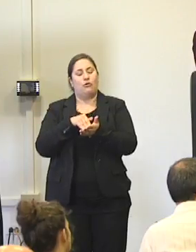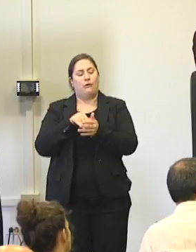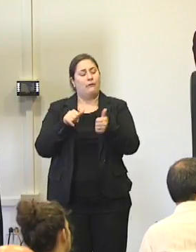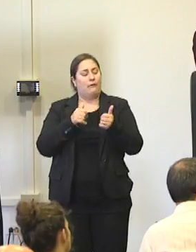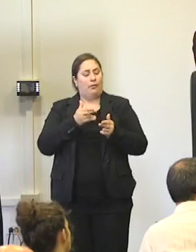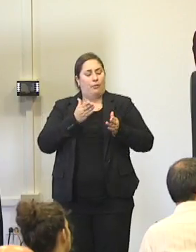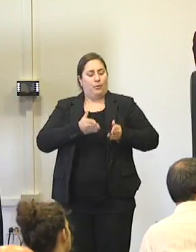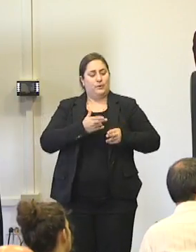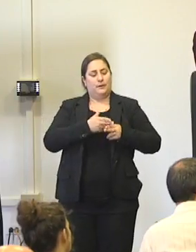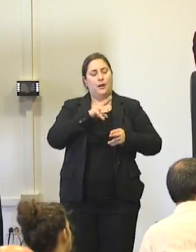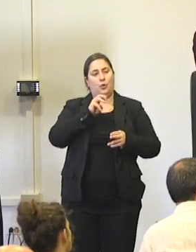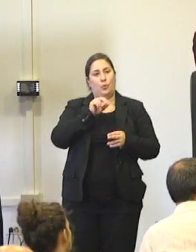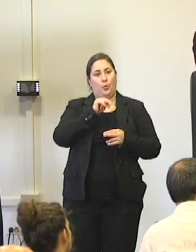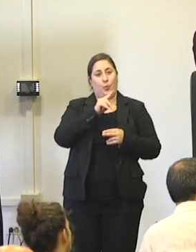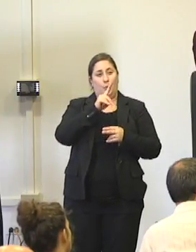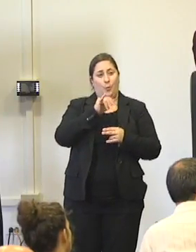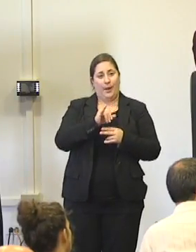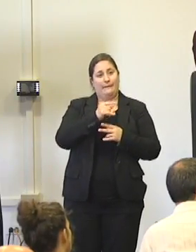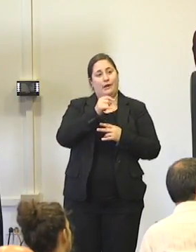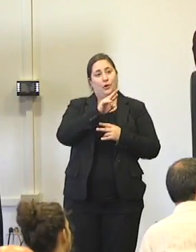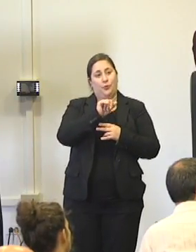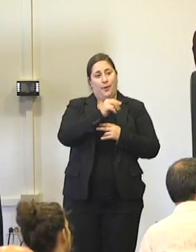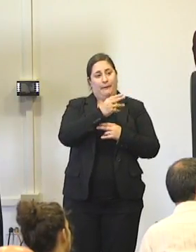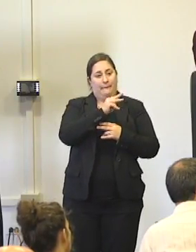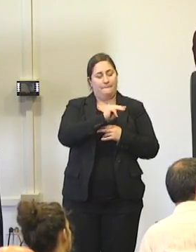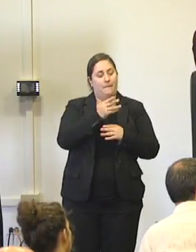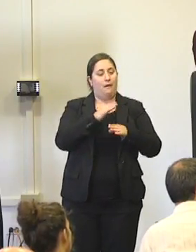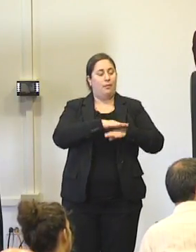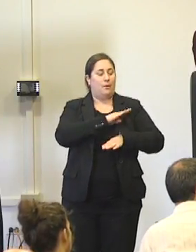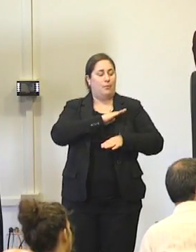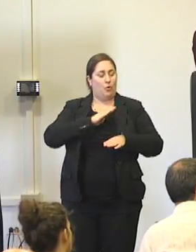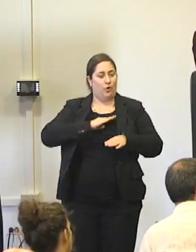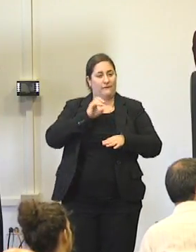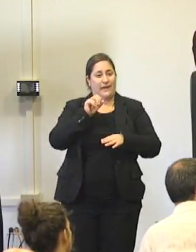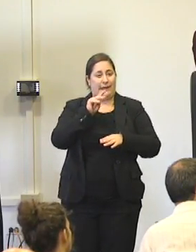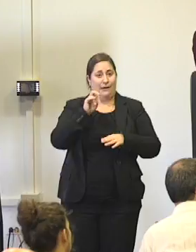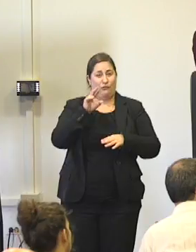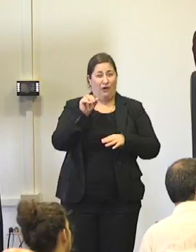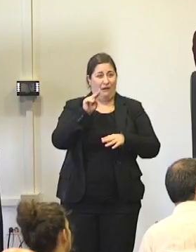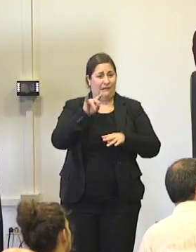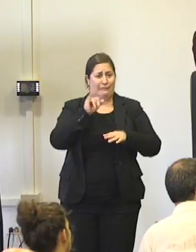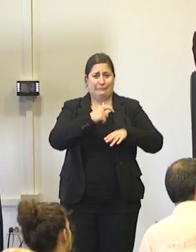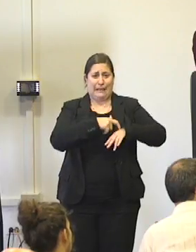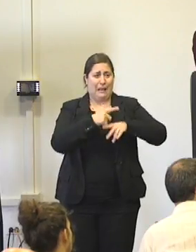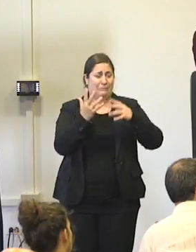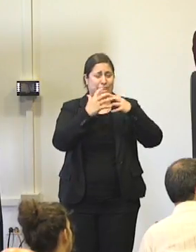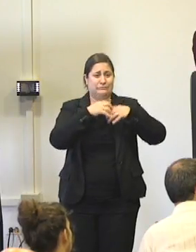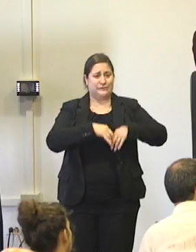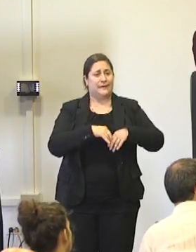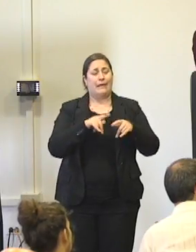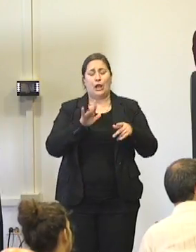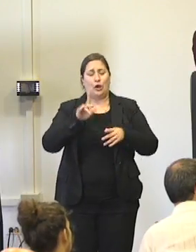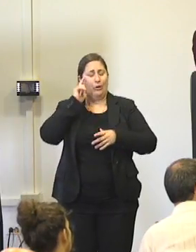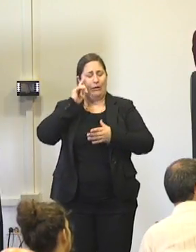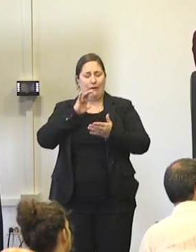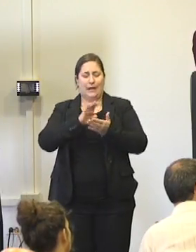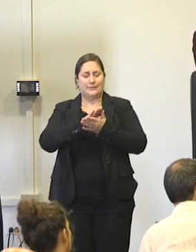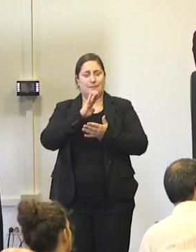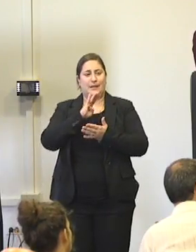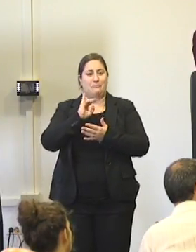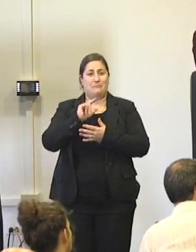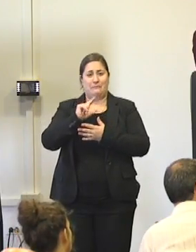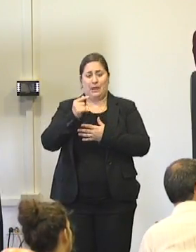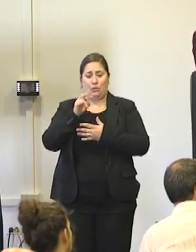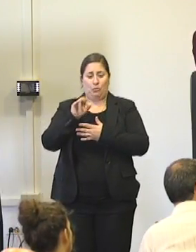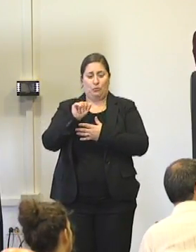was then on the board of Enron, which collapsed, and her husband was a sitting U.S. senator, which really was a thorn in Buchanan's side. Phil Graham was pushing